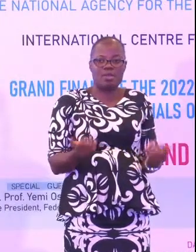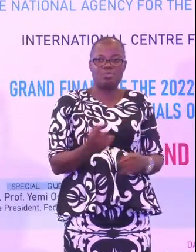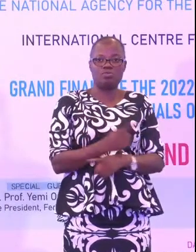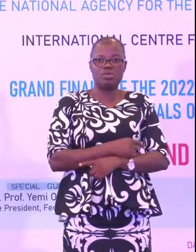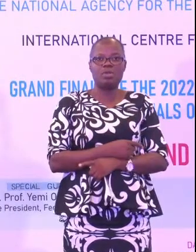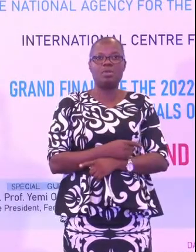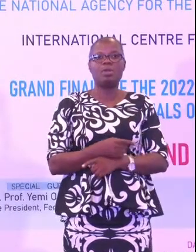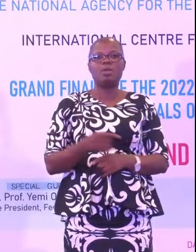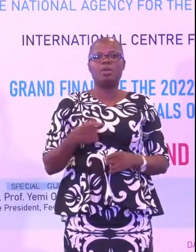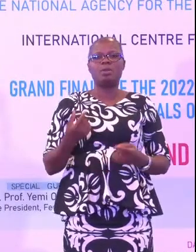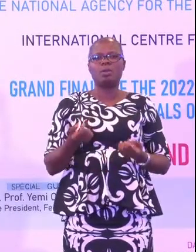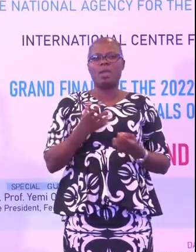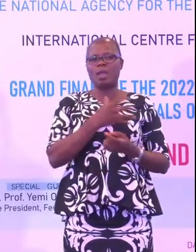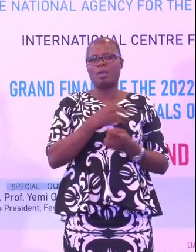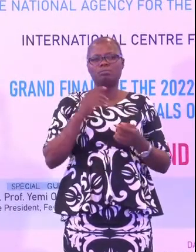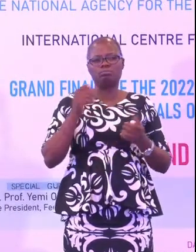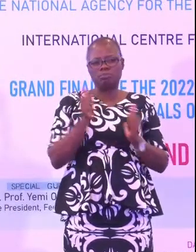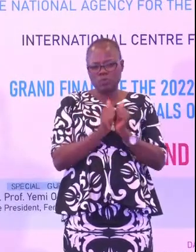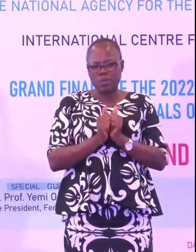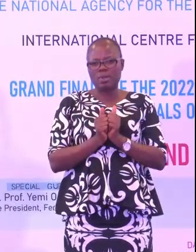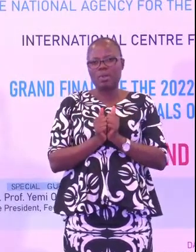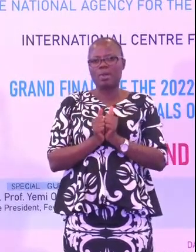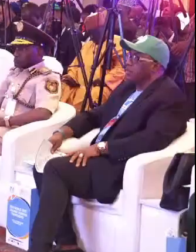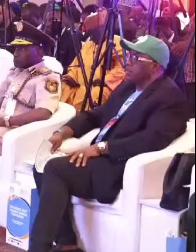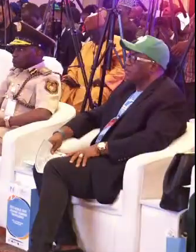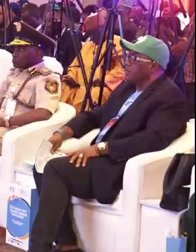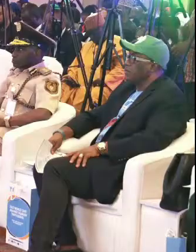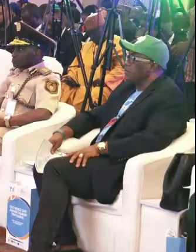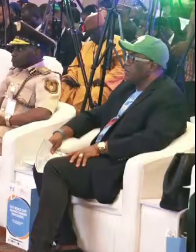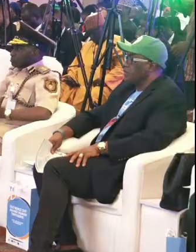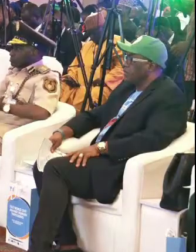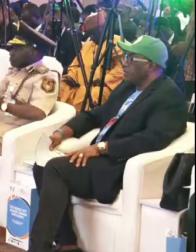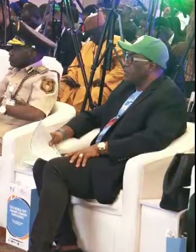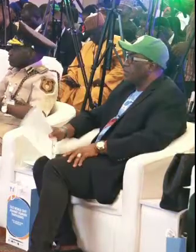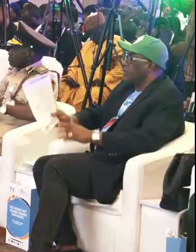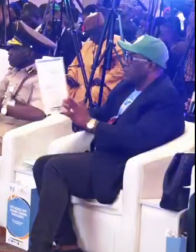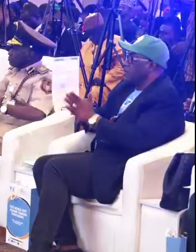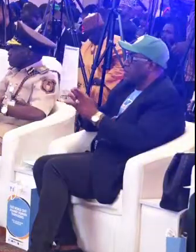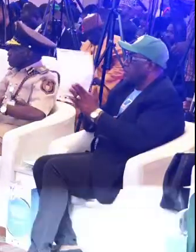safe migration better together. Thank you very much.